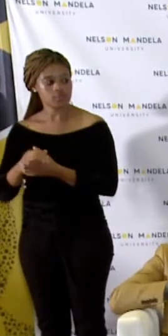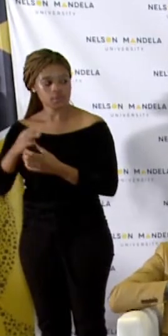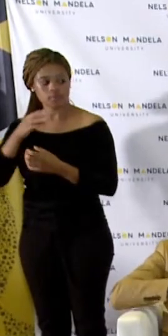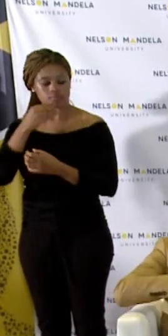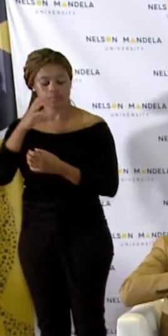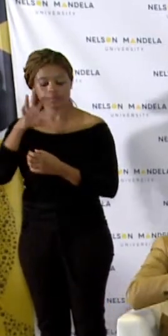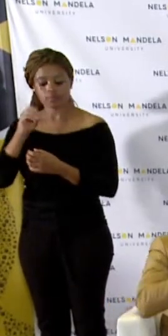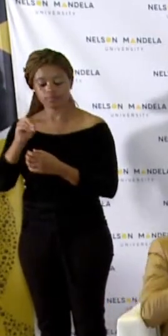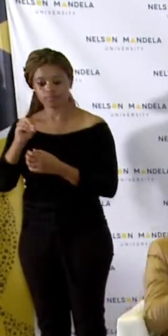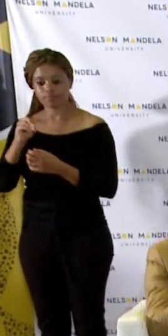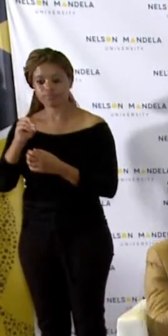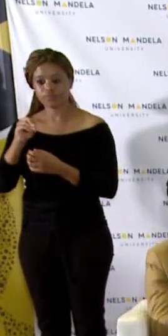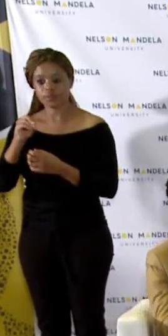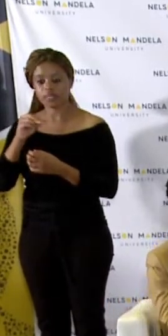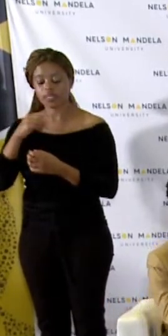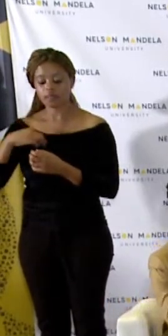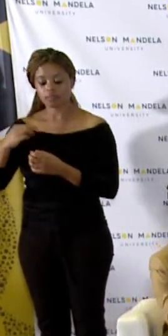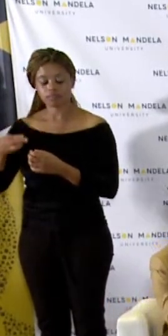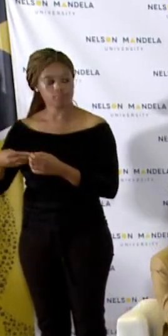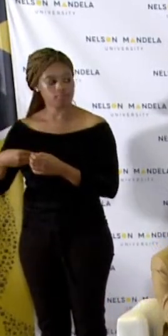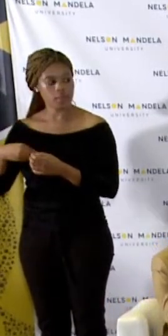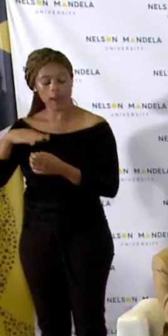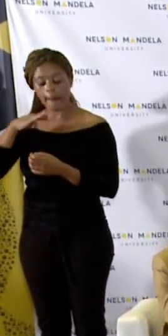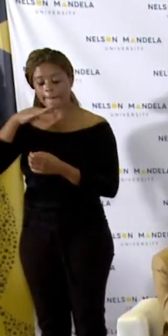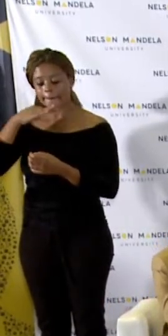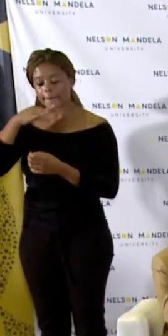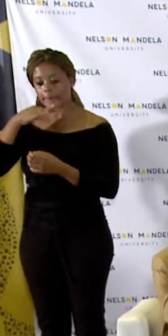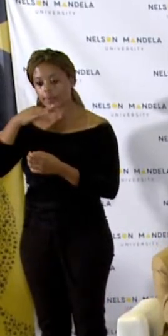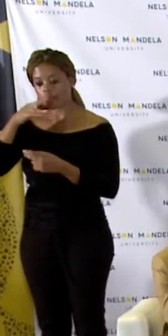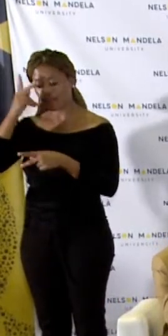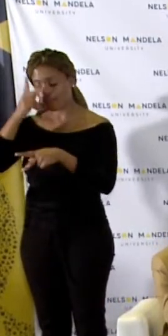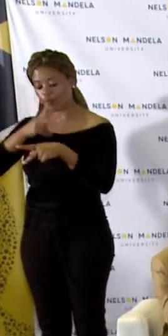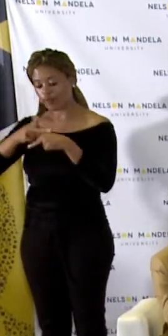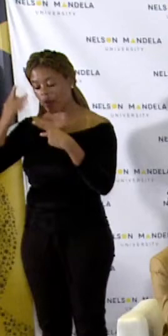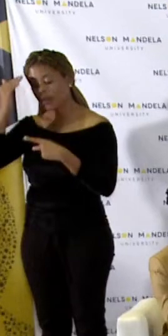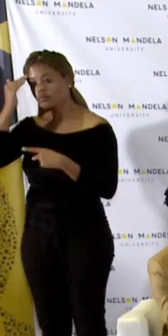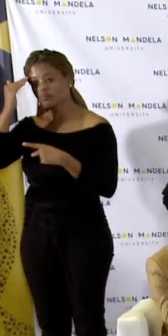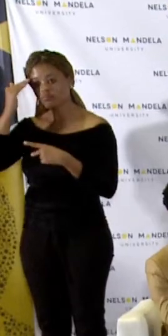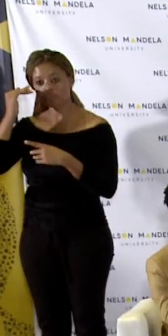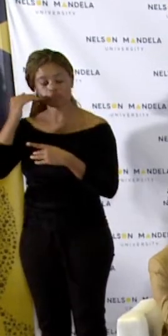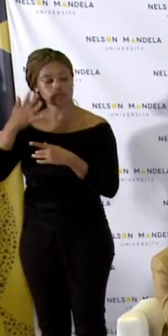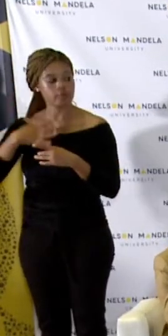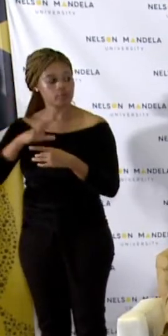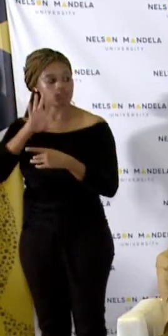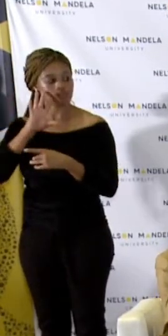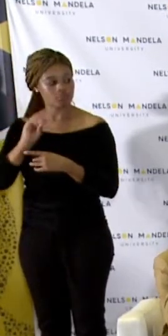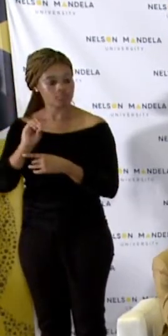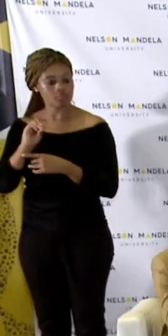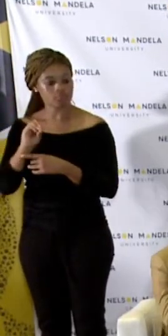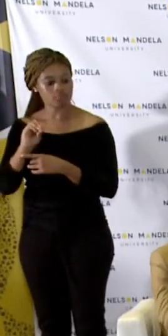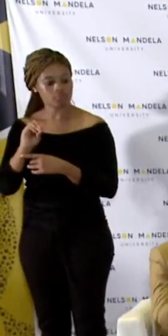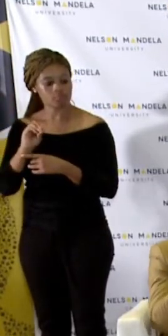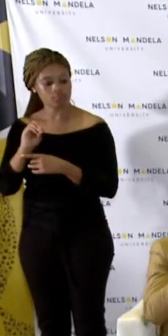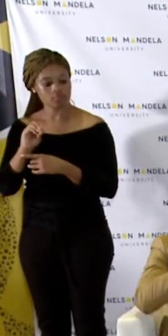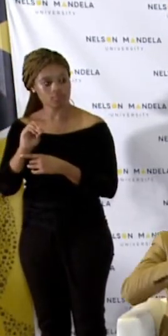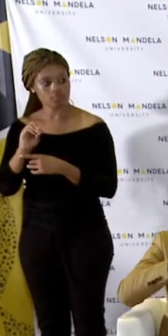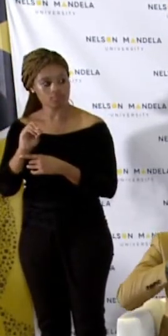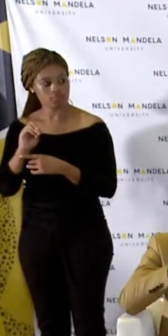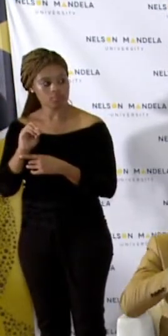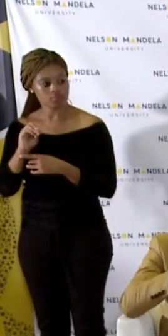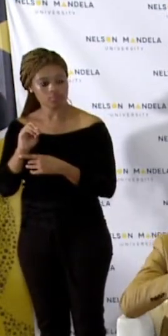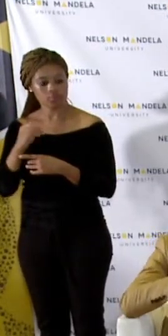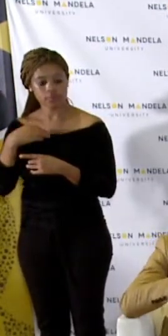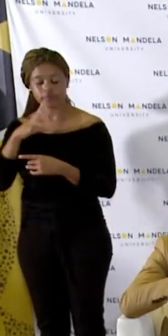profit-generating technology, which is artificial intelligence. So I want to ask a follow-up, just